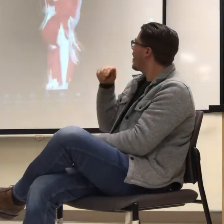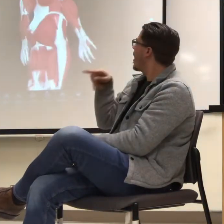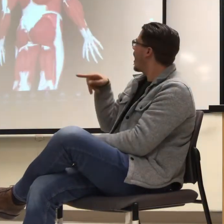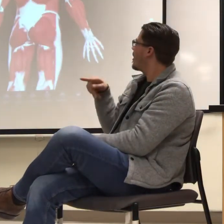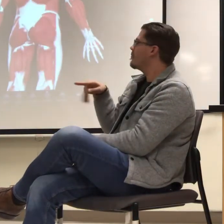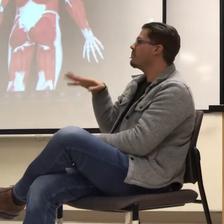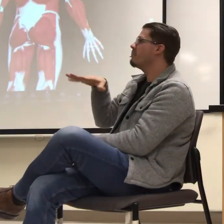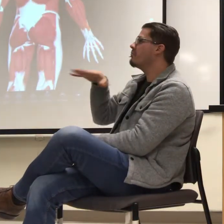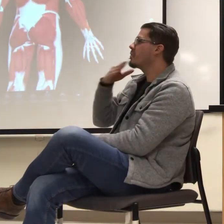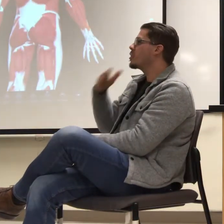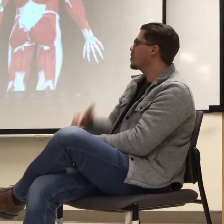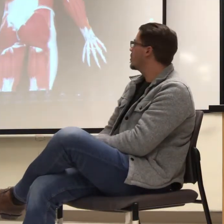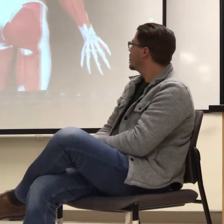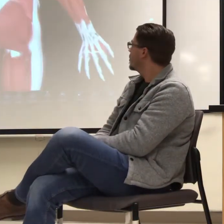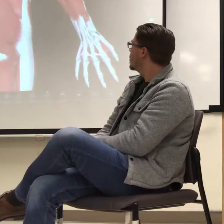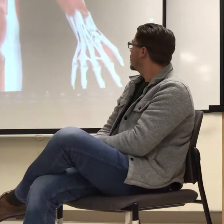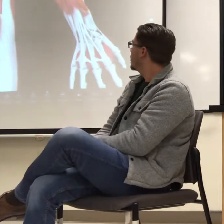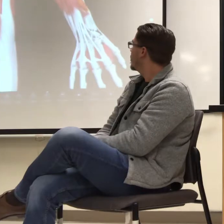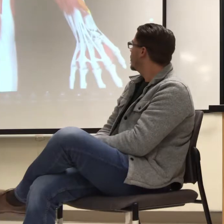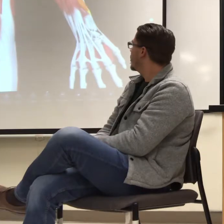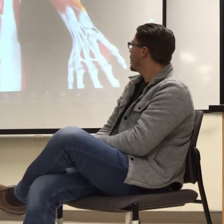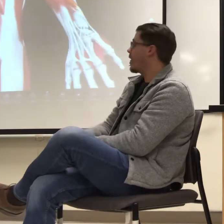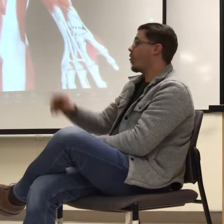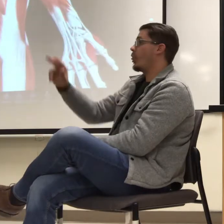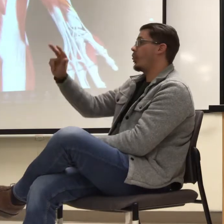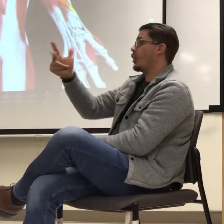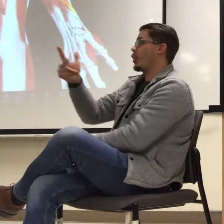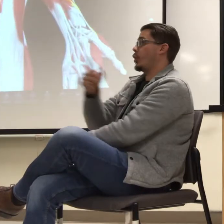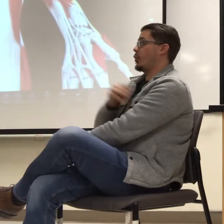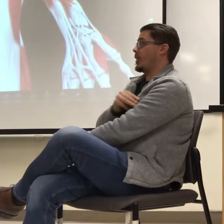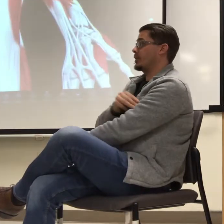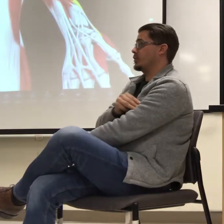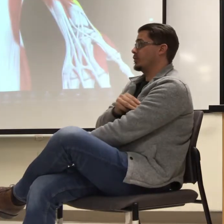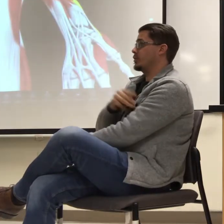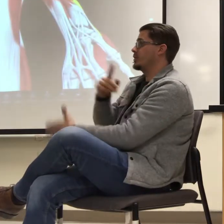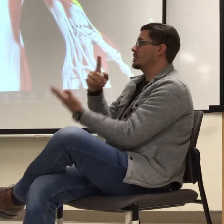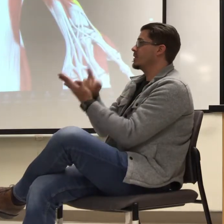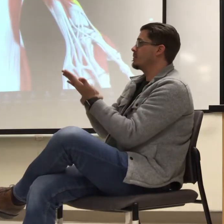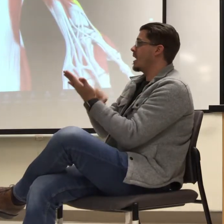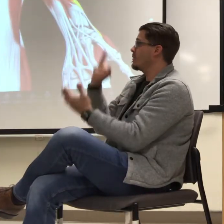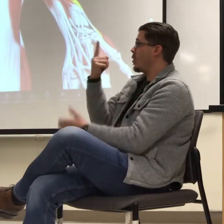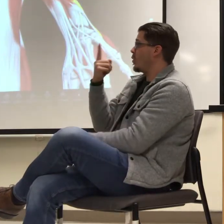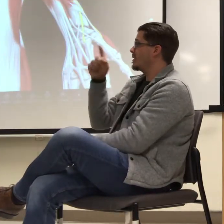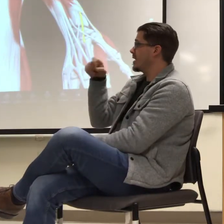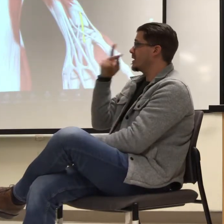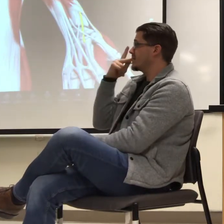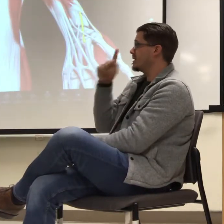good. Now, that third muscle, sometimes you can only see the tendon.